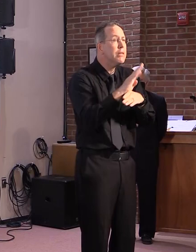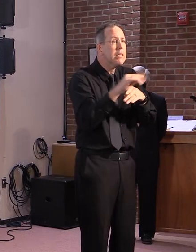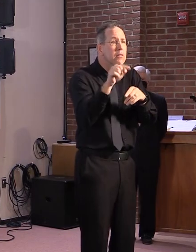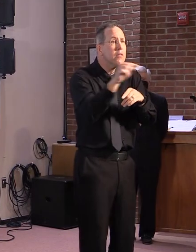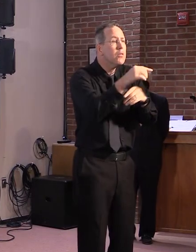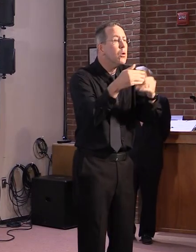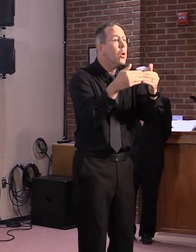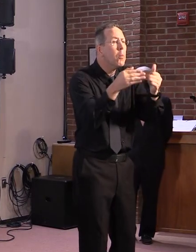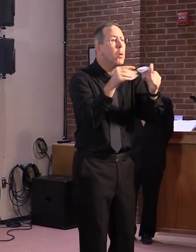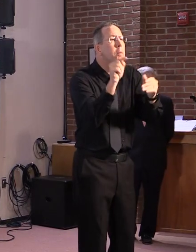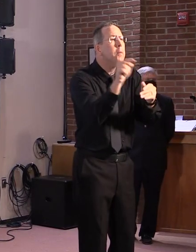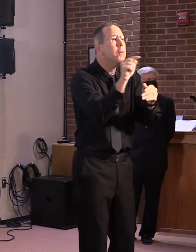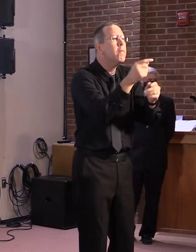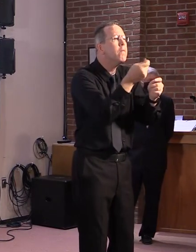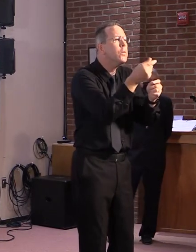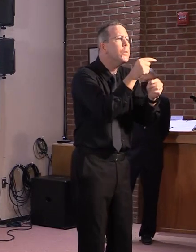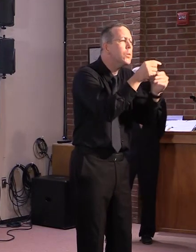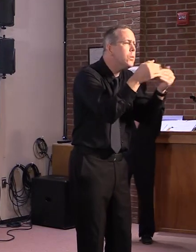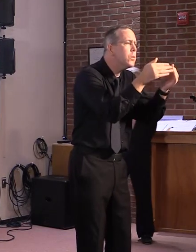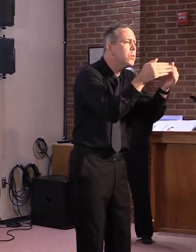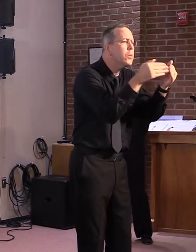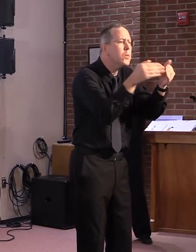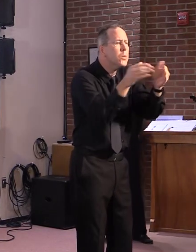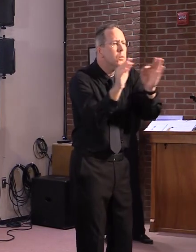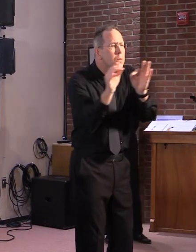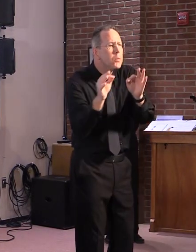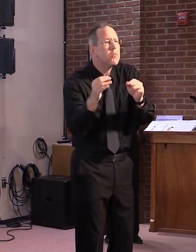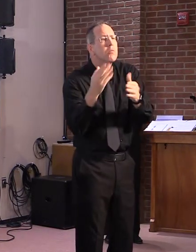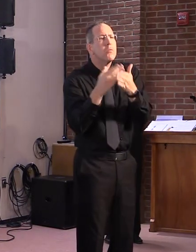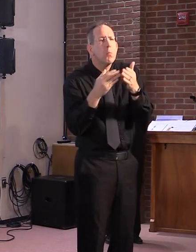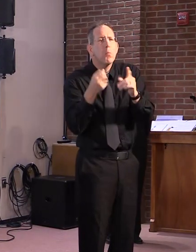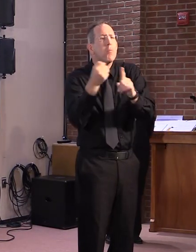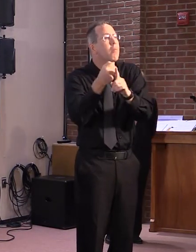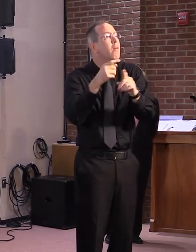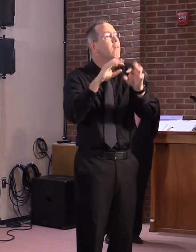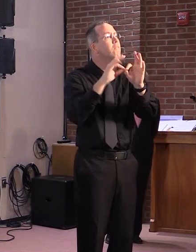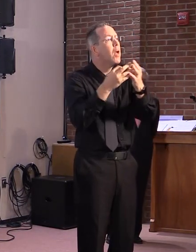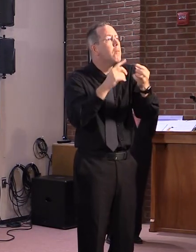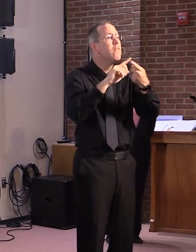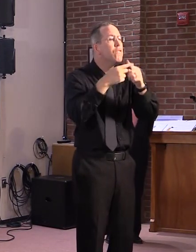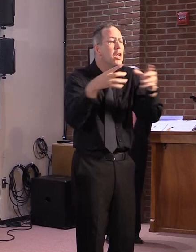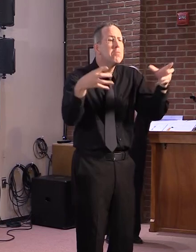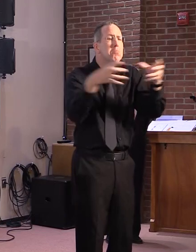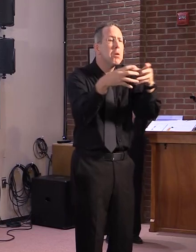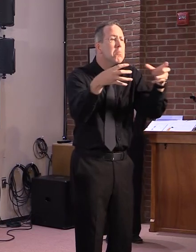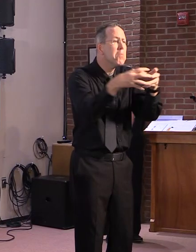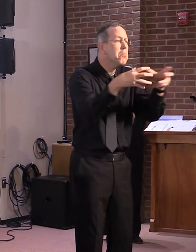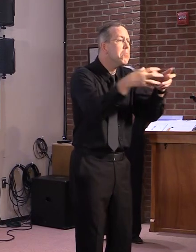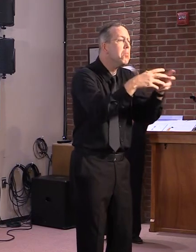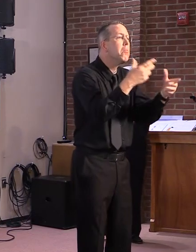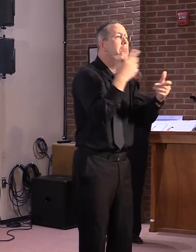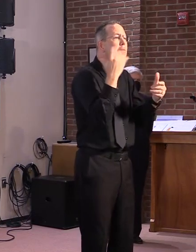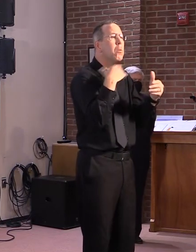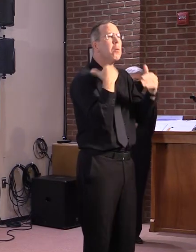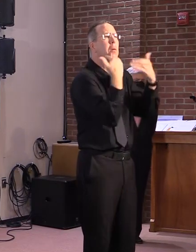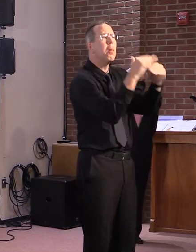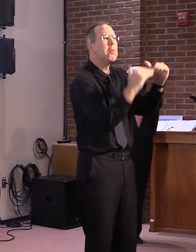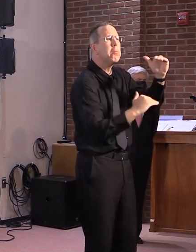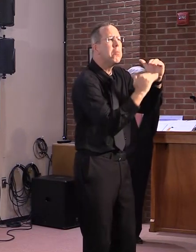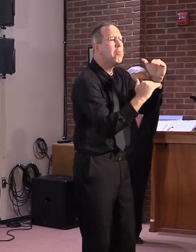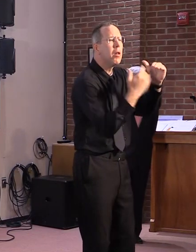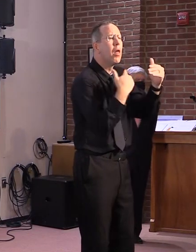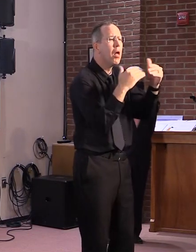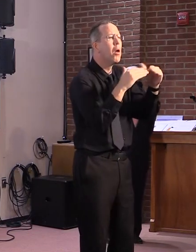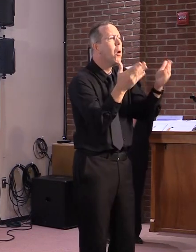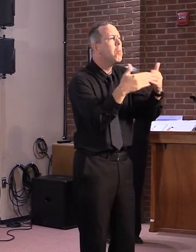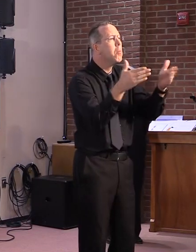increased gathering sizes, let family and friends get together, opened childcare, and eased quarantine requirements